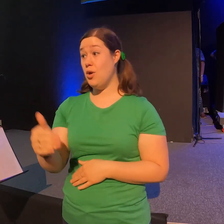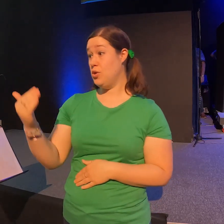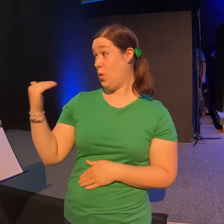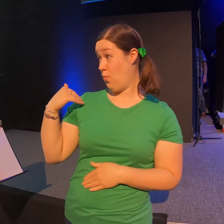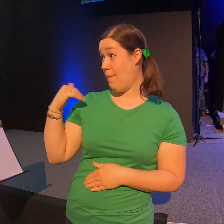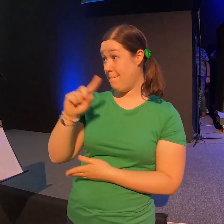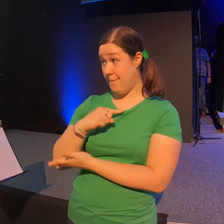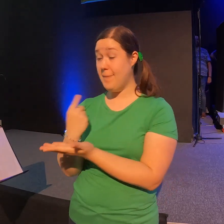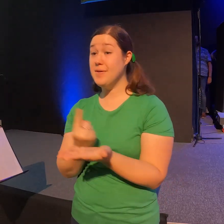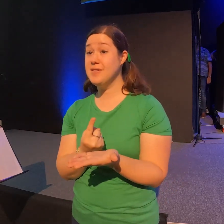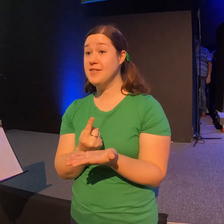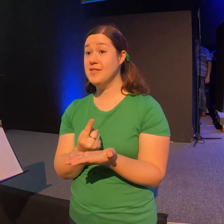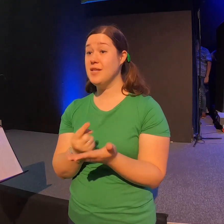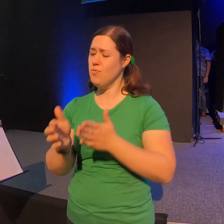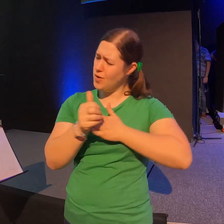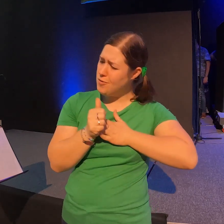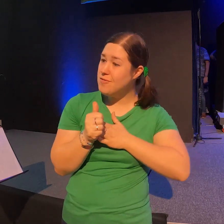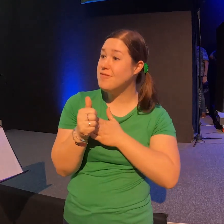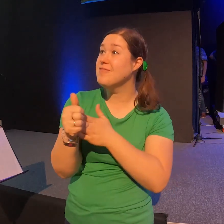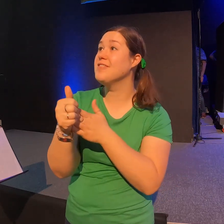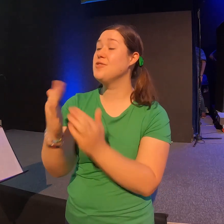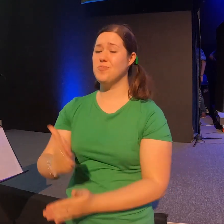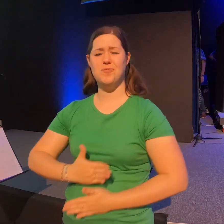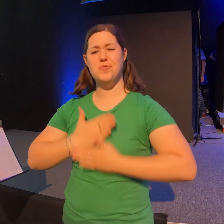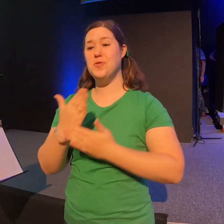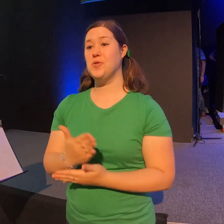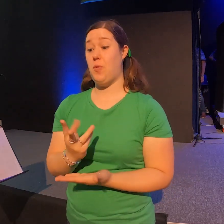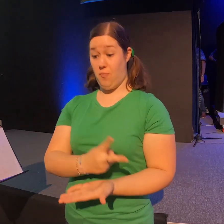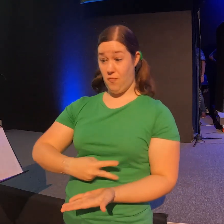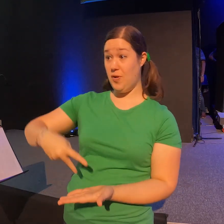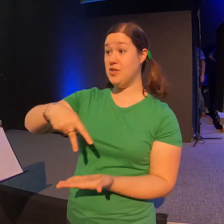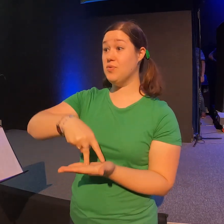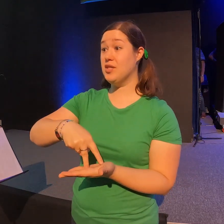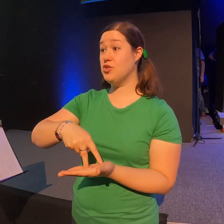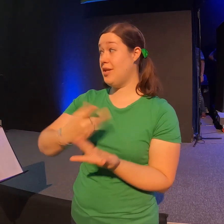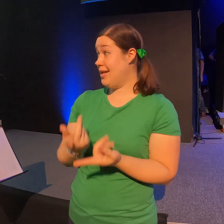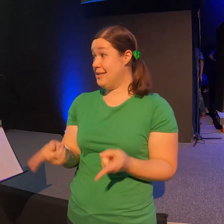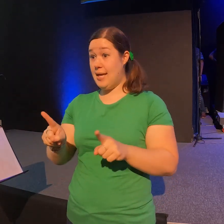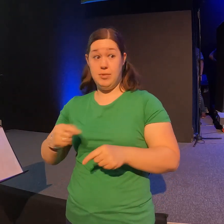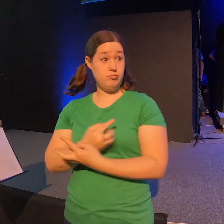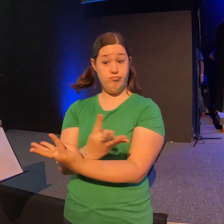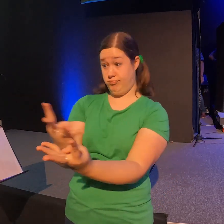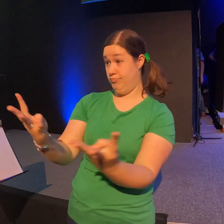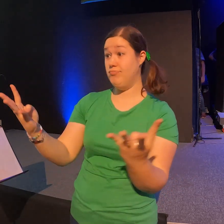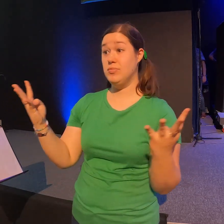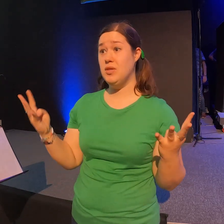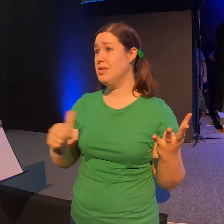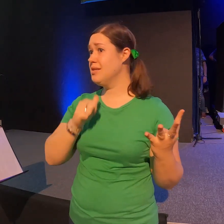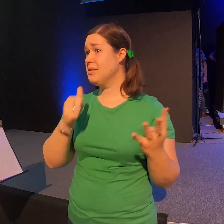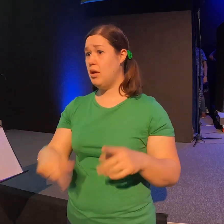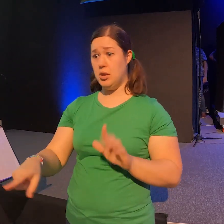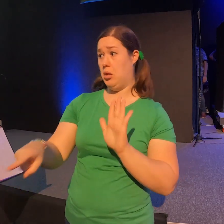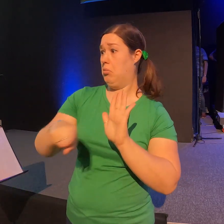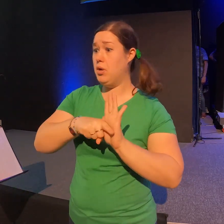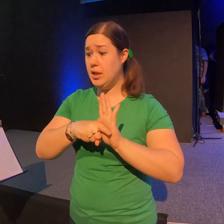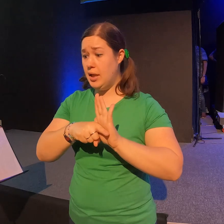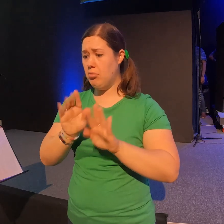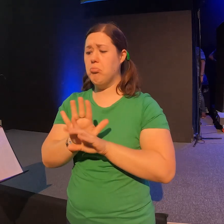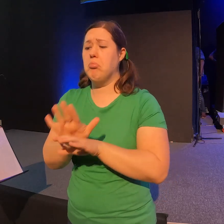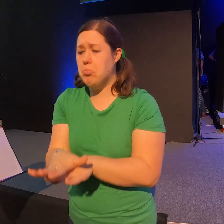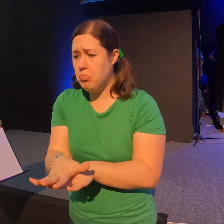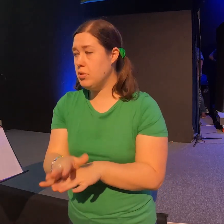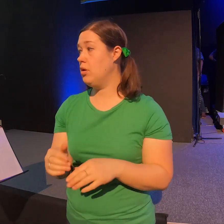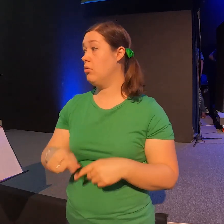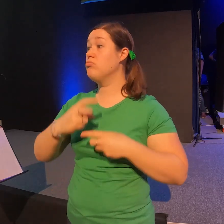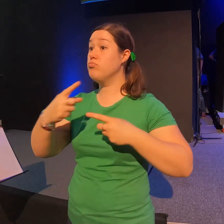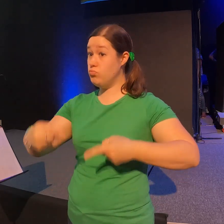that joy of resurrection, and that there is resurrection all around us. It does not negate the hardship and challenge that we go through sometimes, but